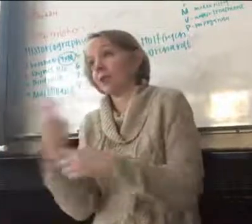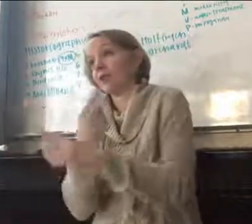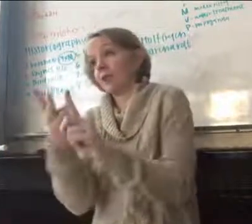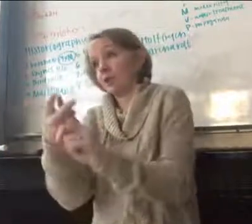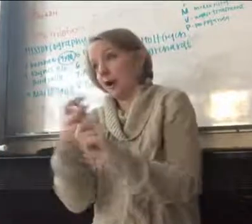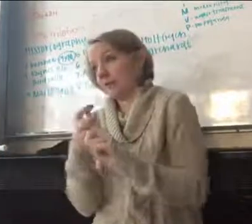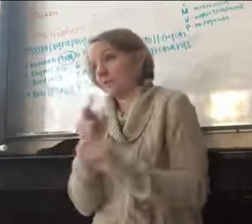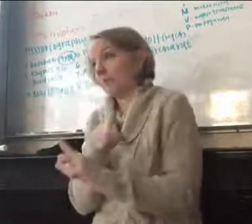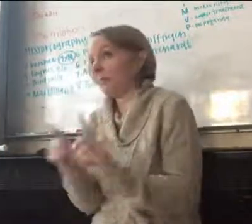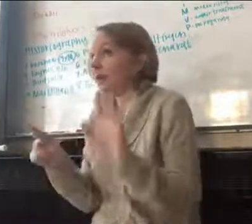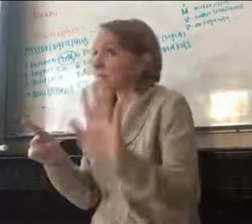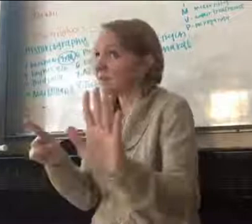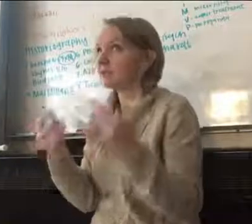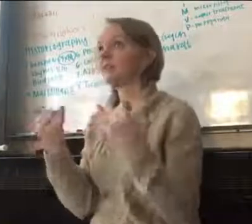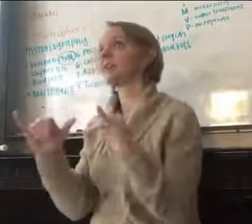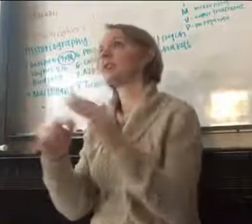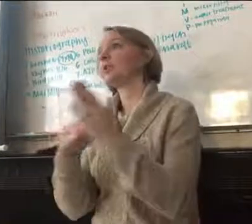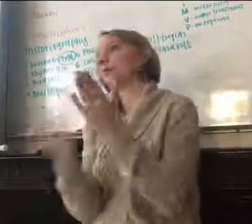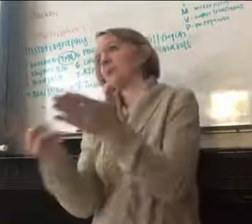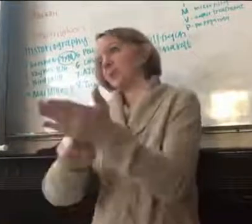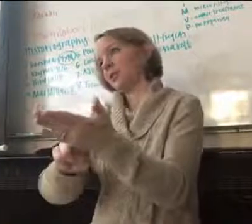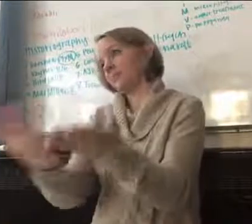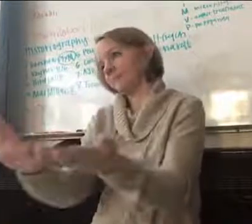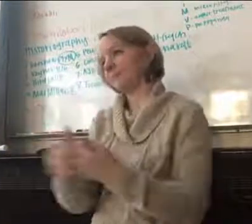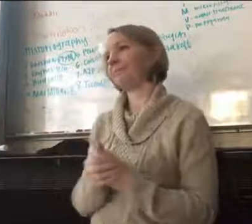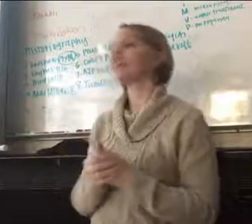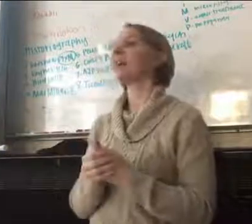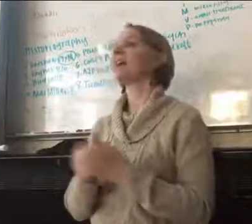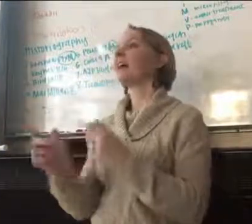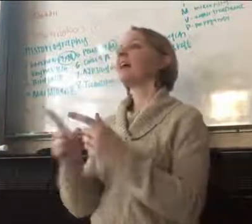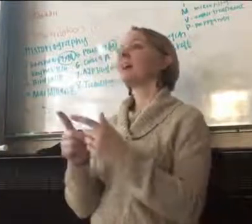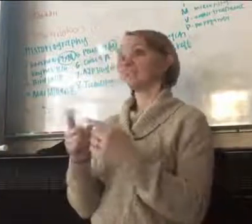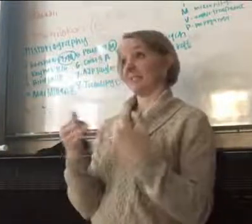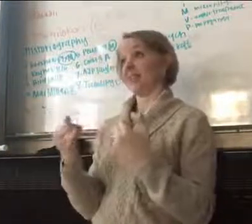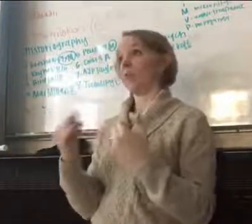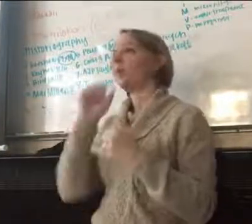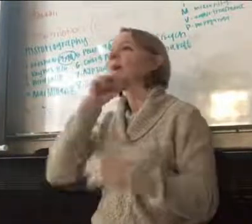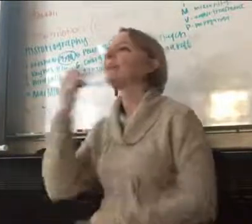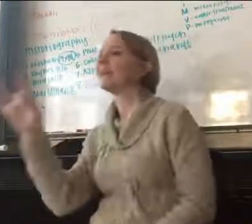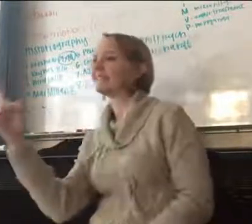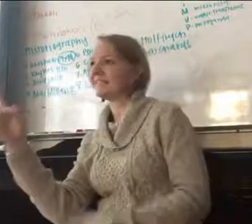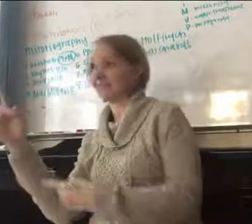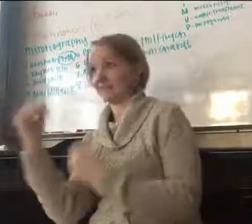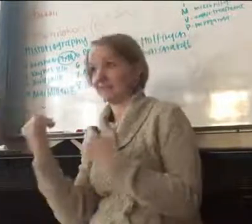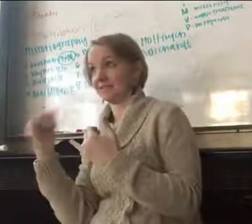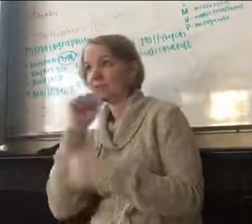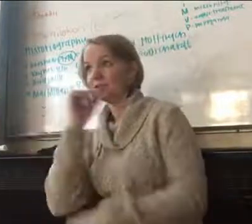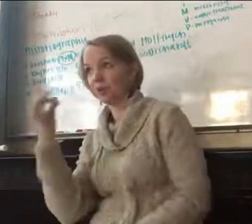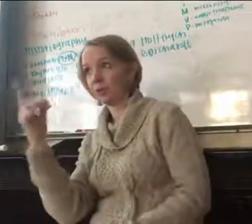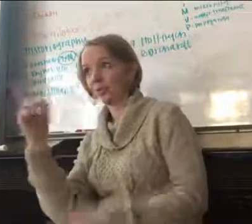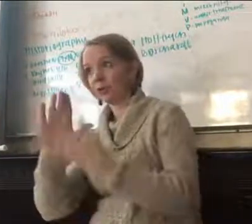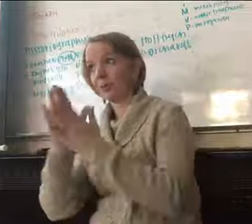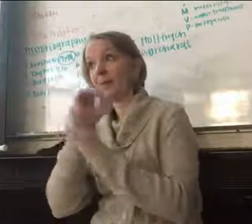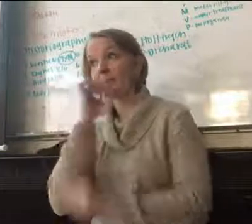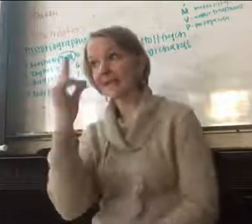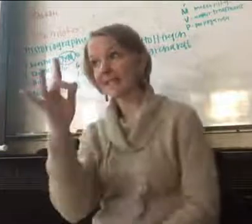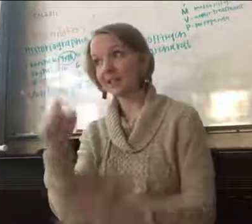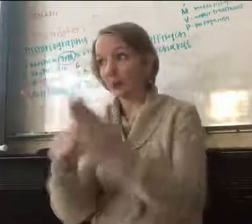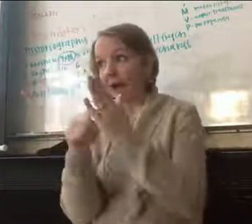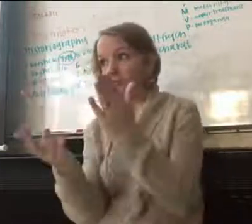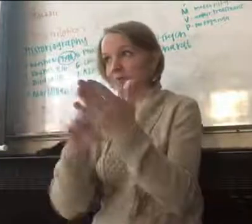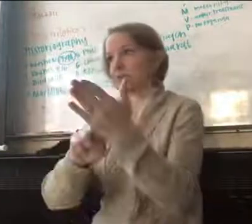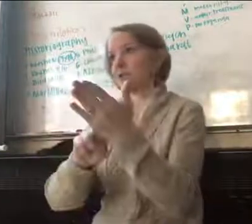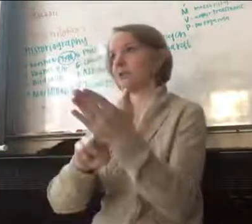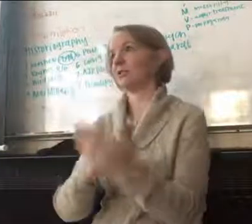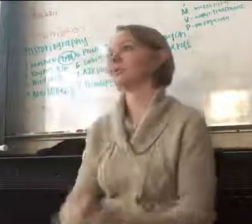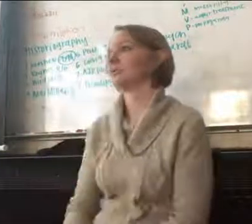But regardless, though, you go to register for the draft. And then you get what's called a doughboy. And I picked this picture because it had puppies in it. Now,